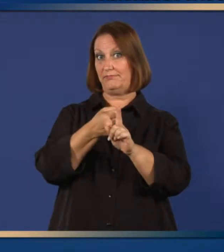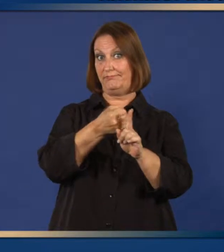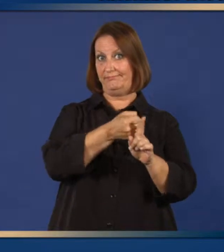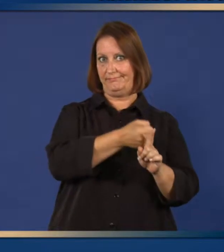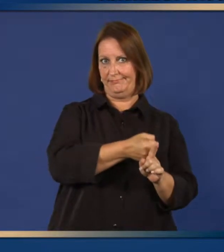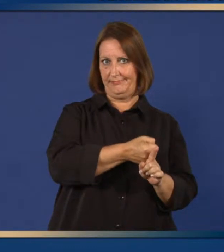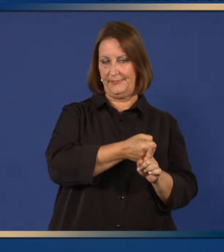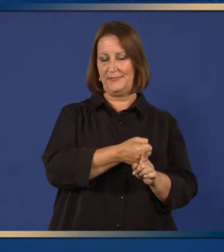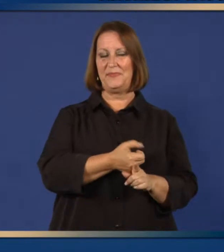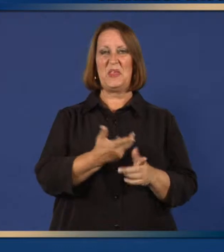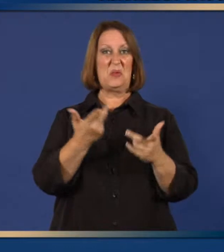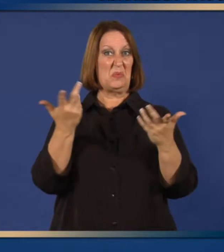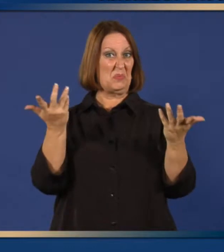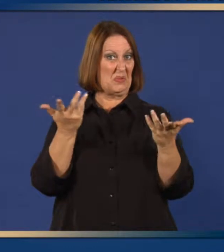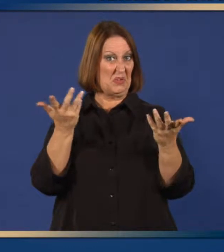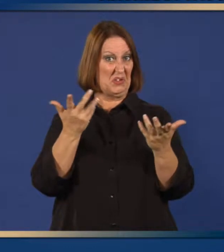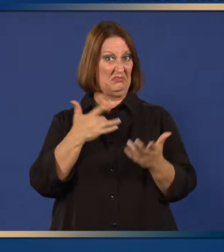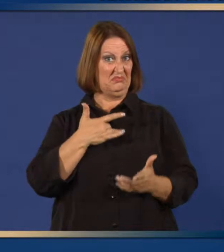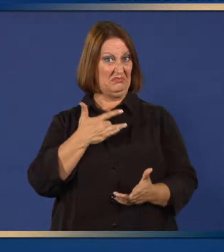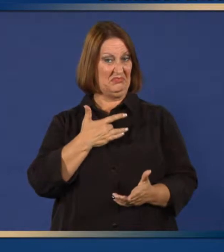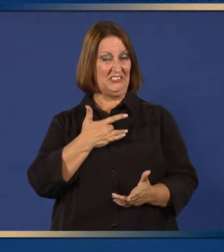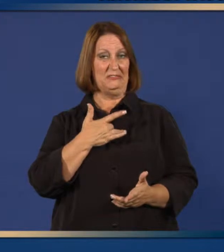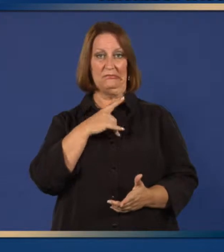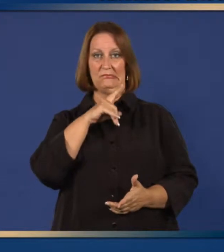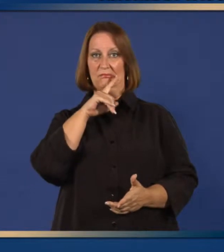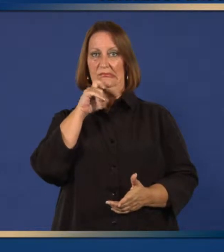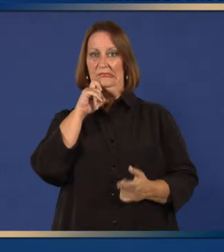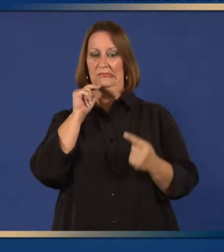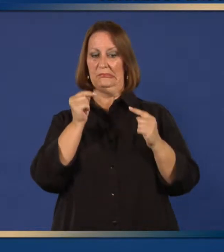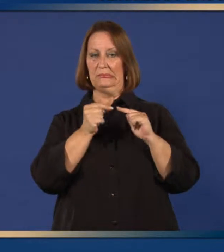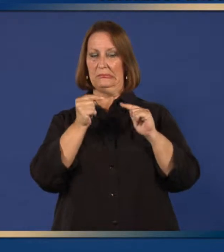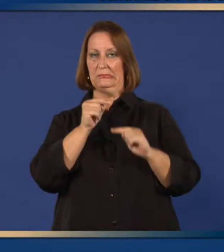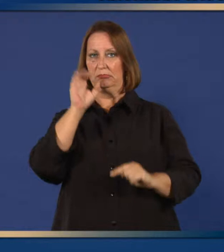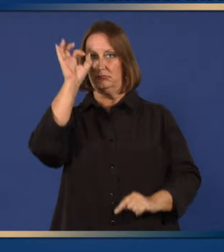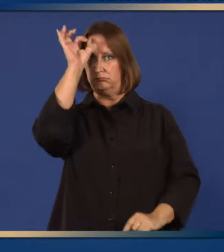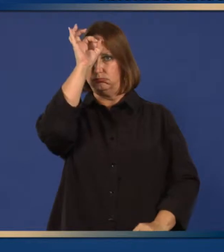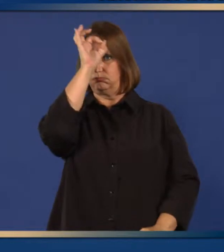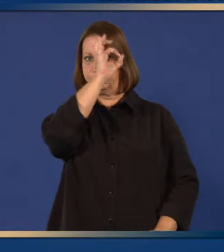skin ulcers and usually fever and fatigue.